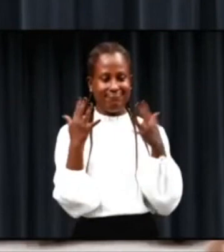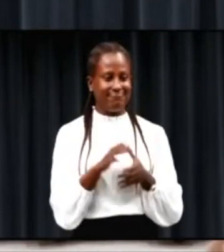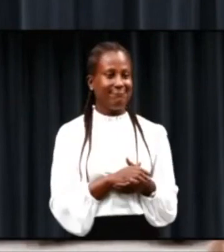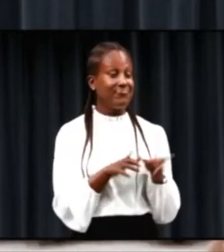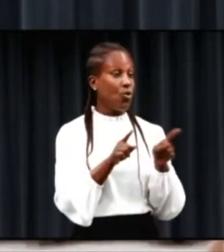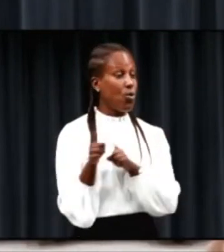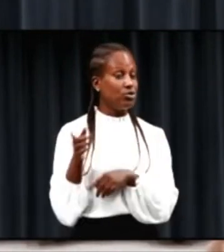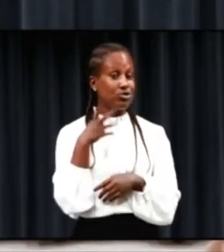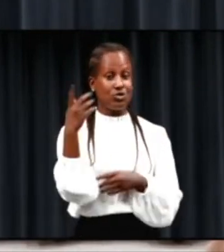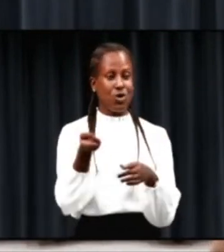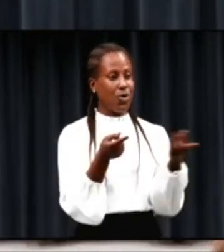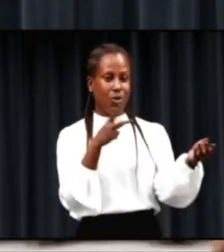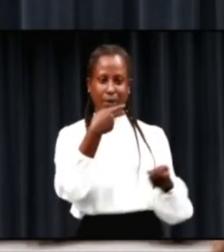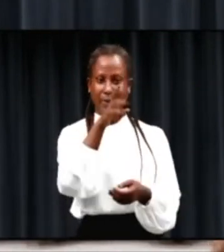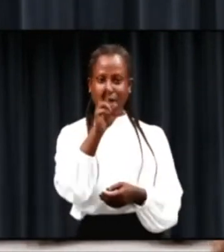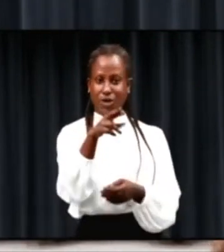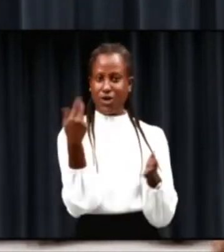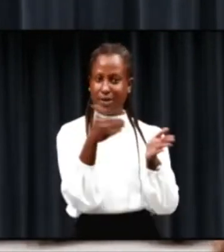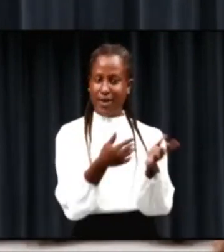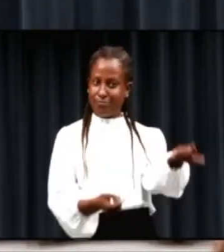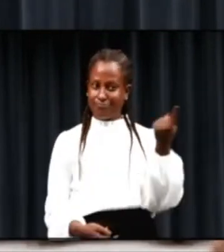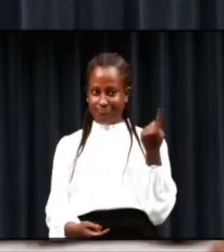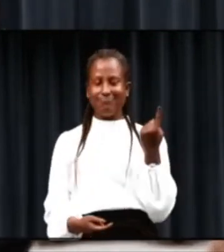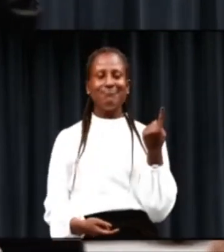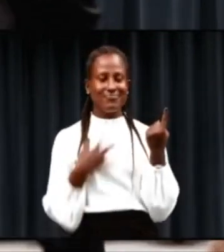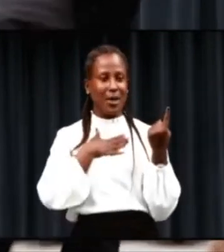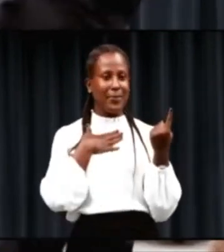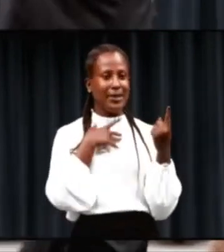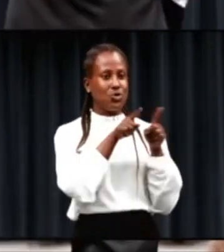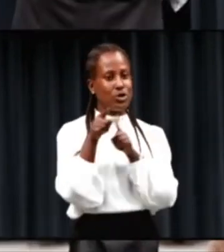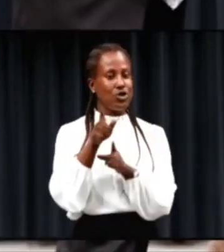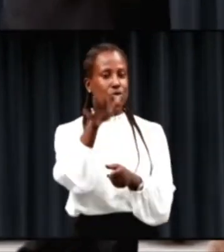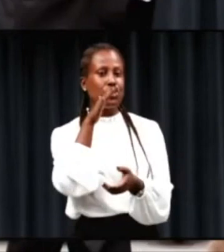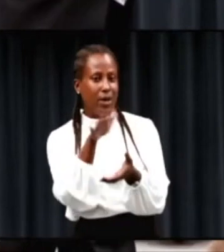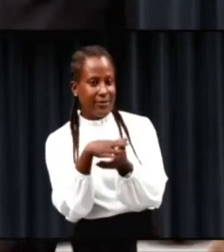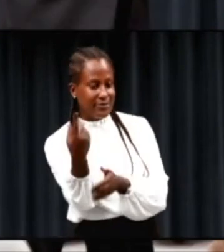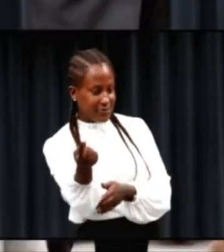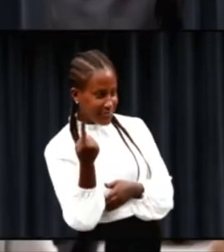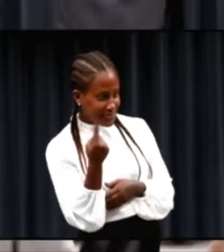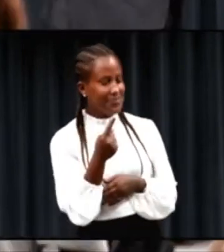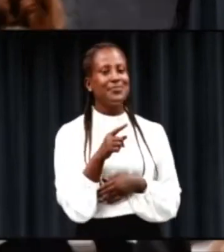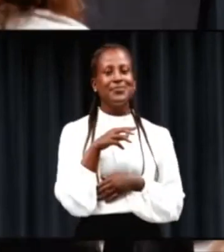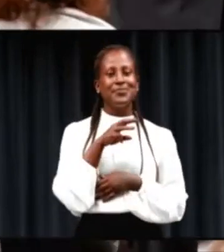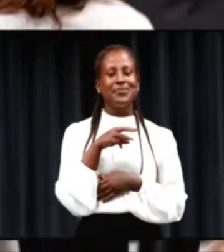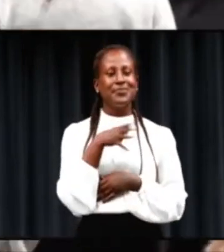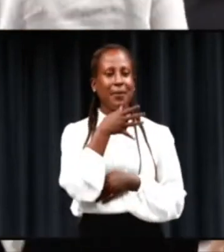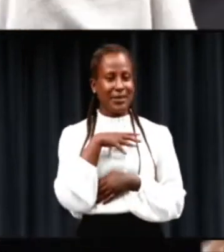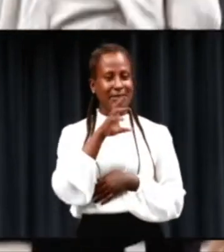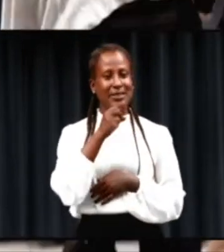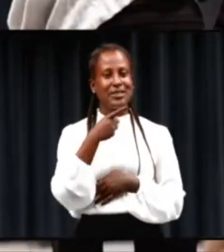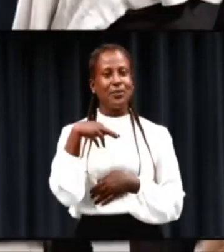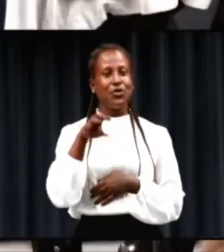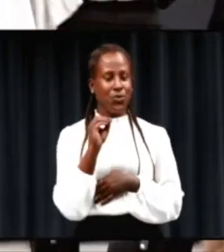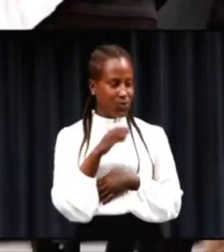And if you would come on up, Peter, and please come up also, bring your wife, please come on up. Like to present